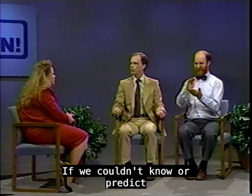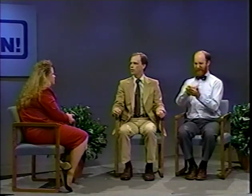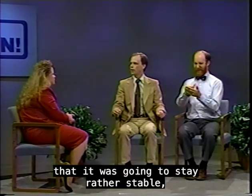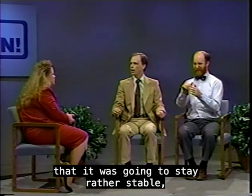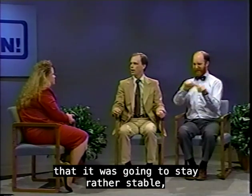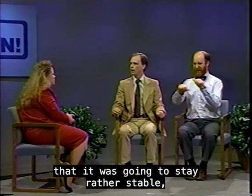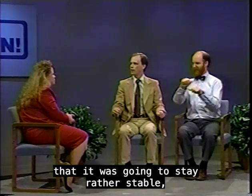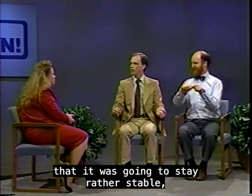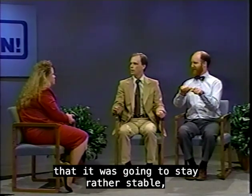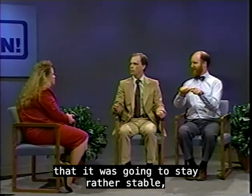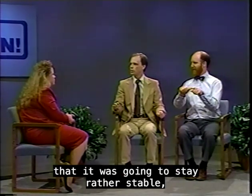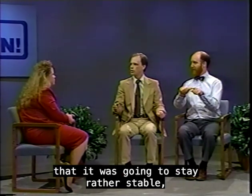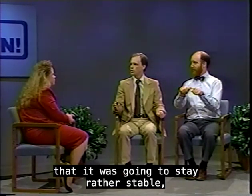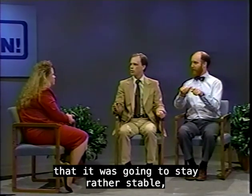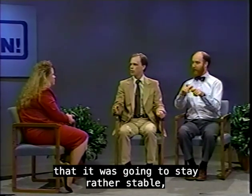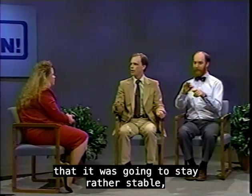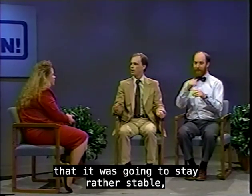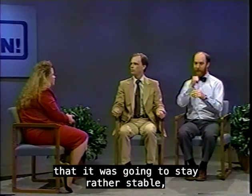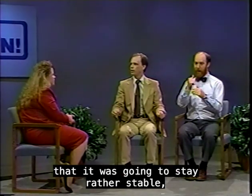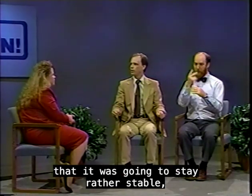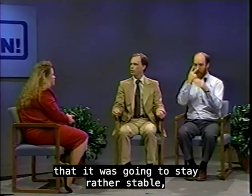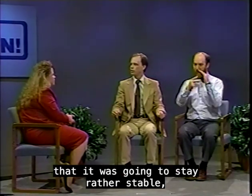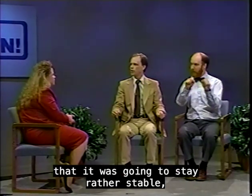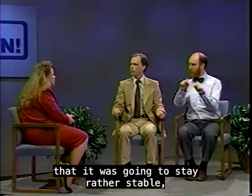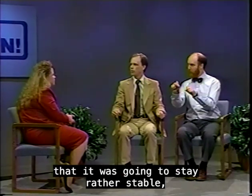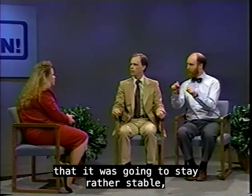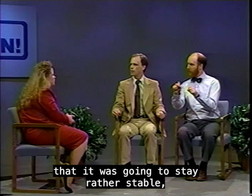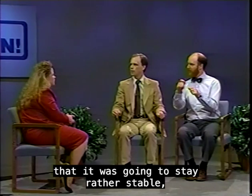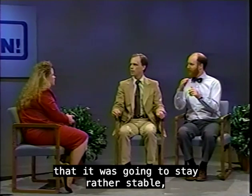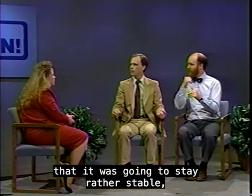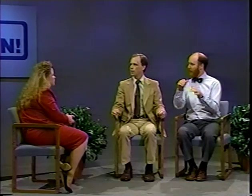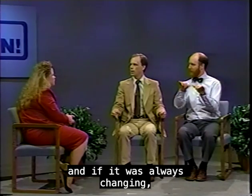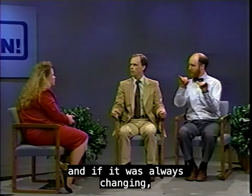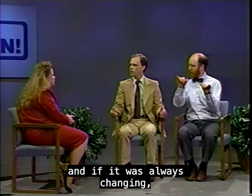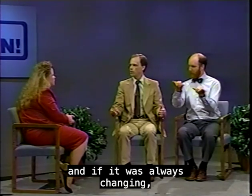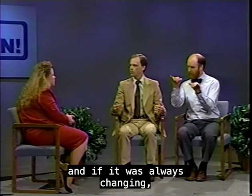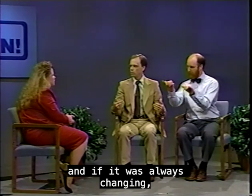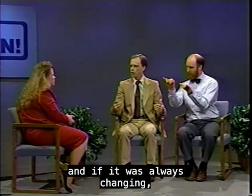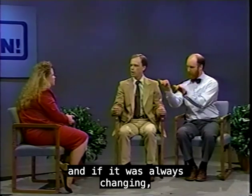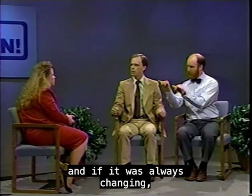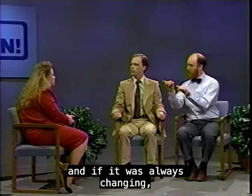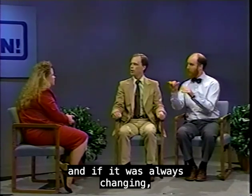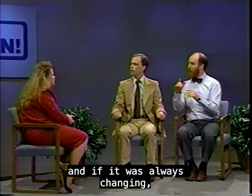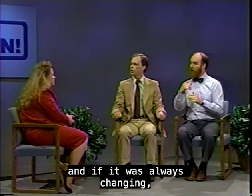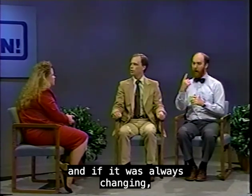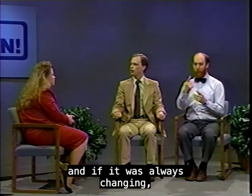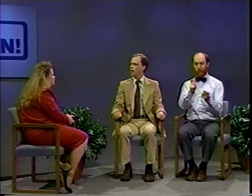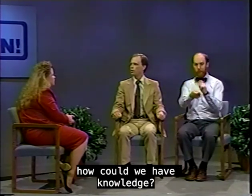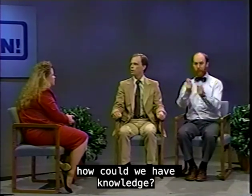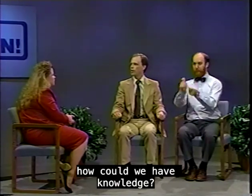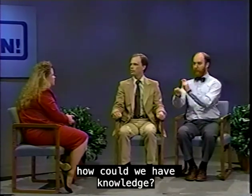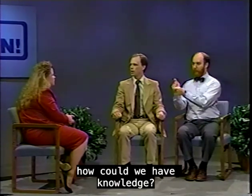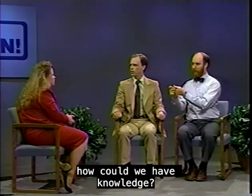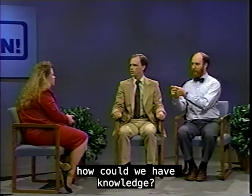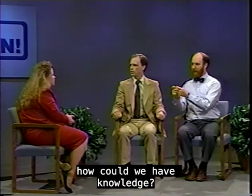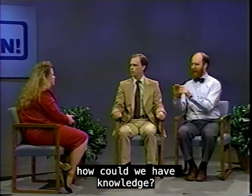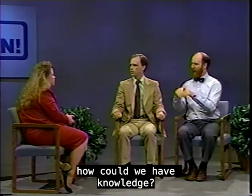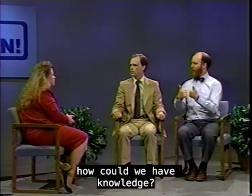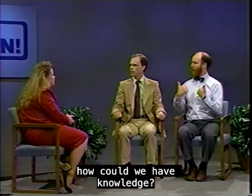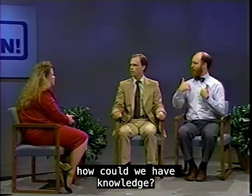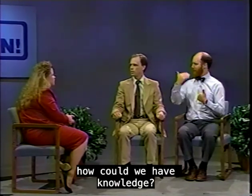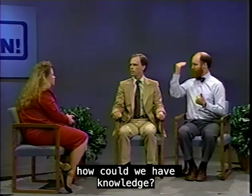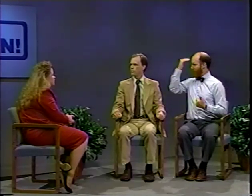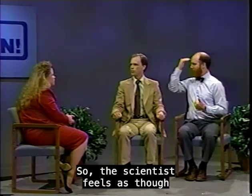predict that it was going to stay rather stable, and if it was always changing, how could we have